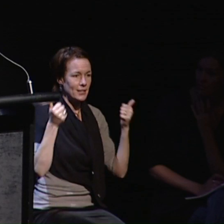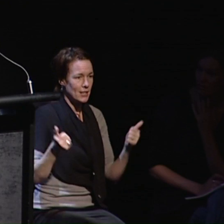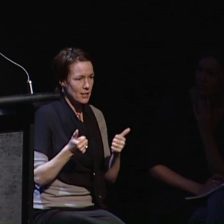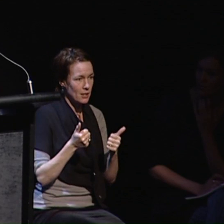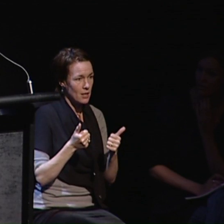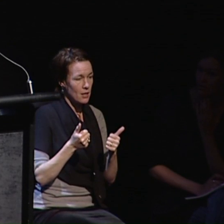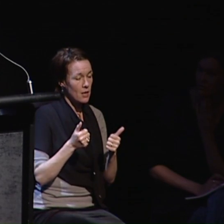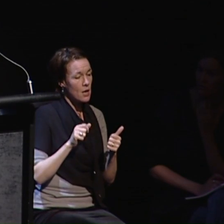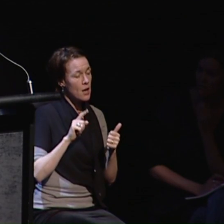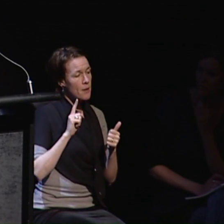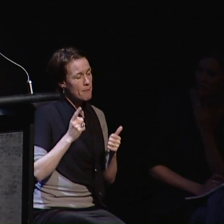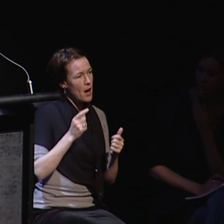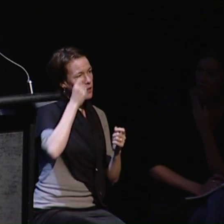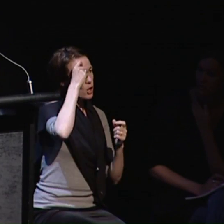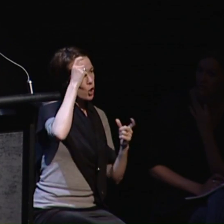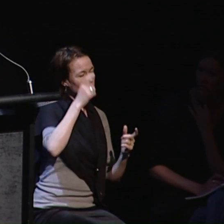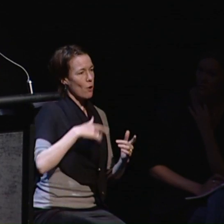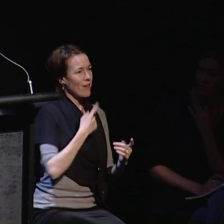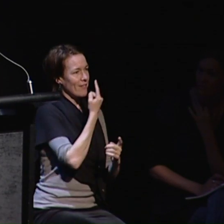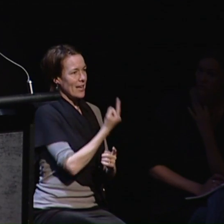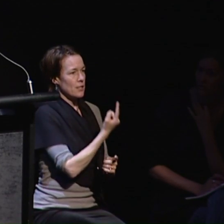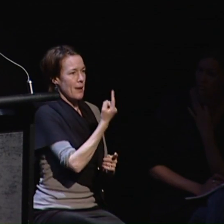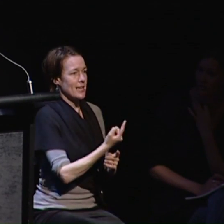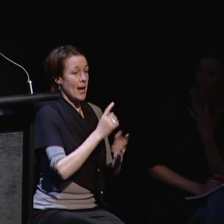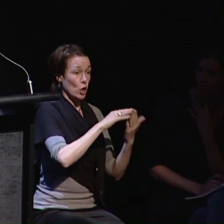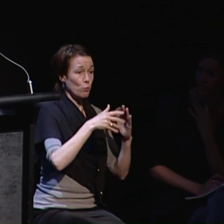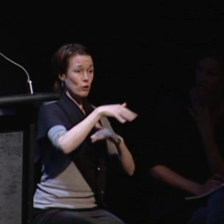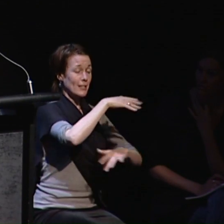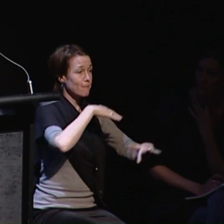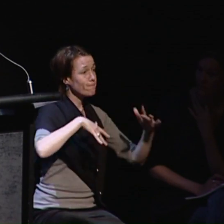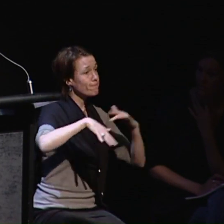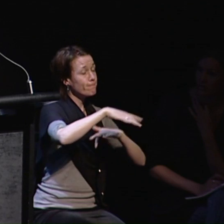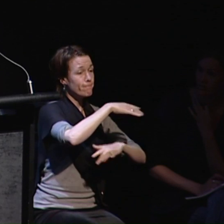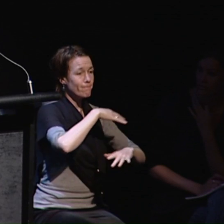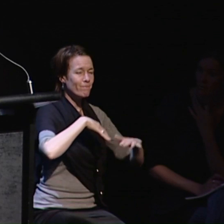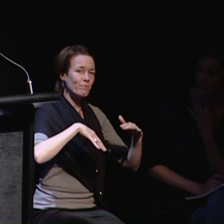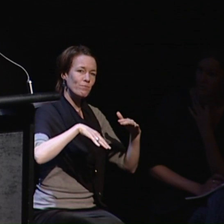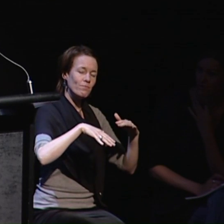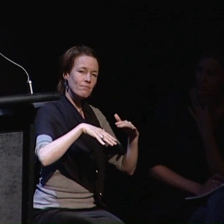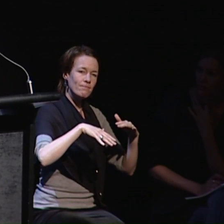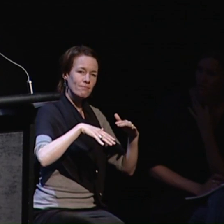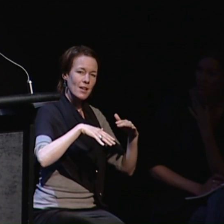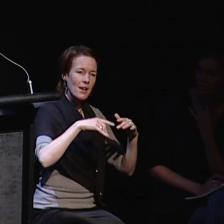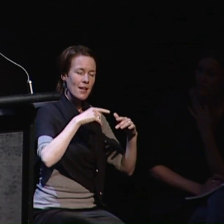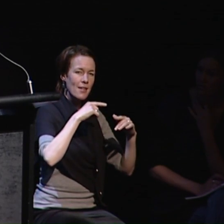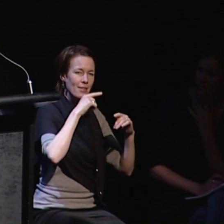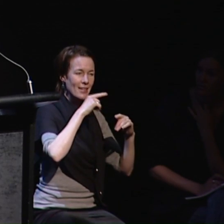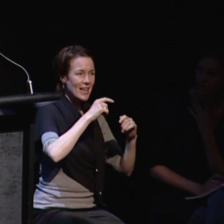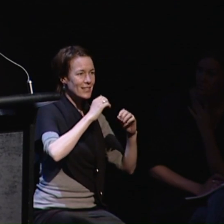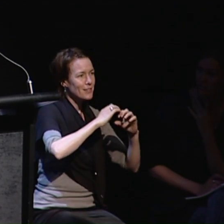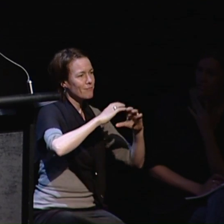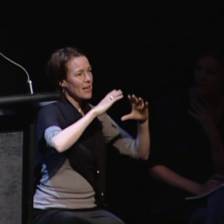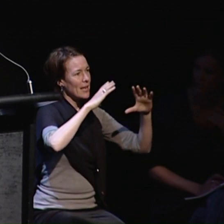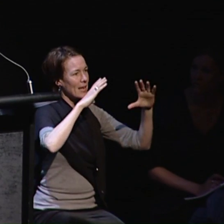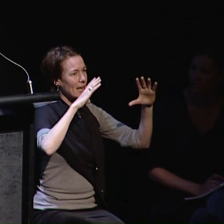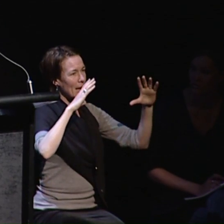living independently and being in the community are quite a lot more than where